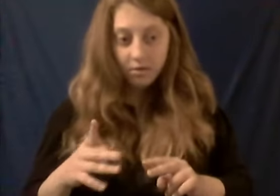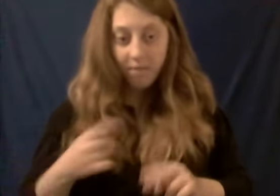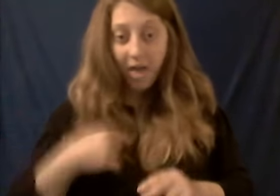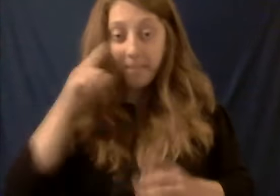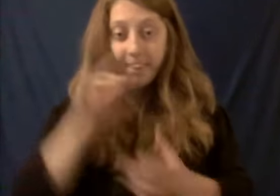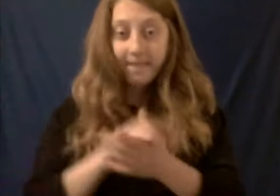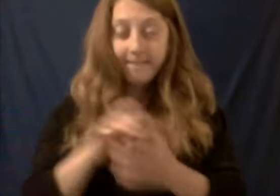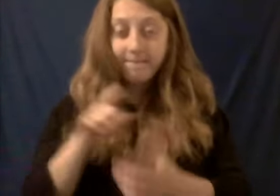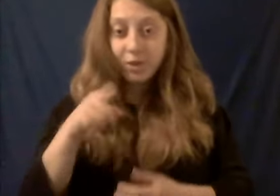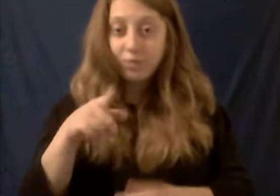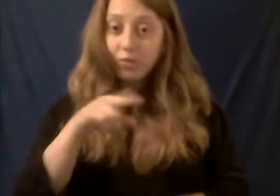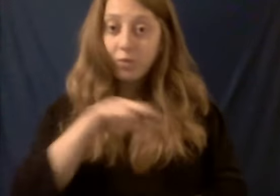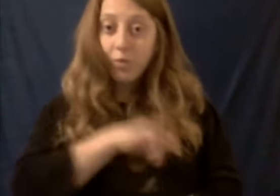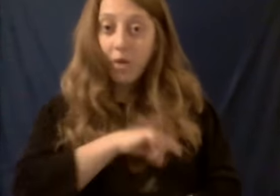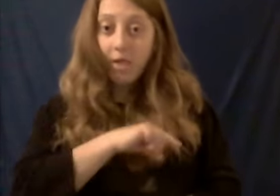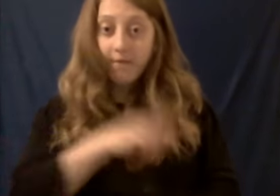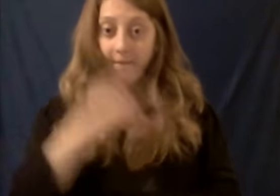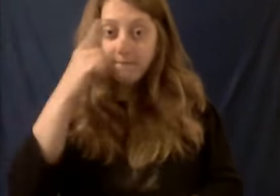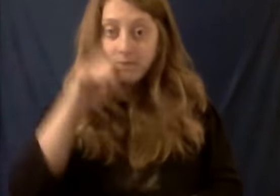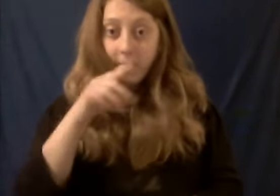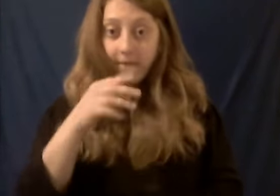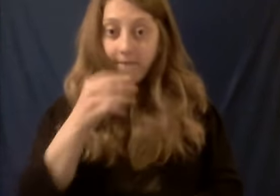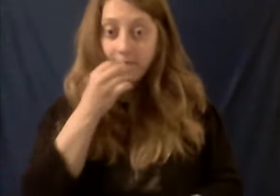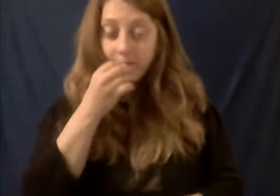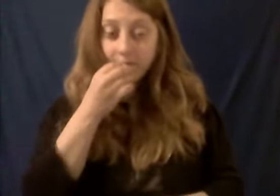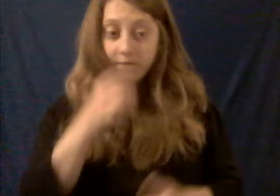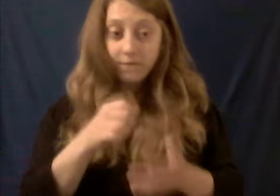4 to 6 weeks. The card would be mailed.